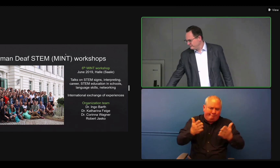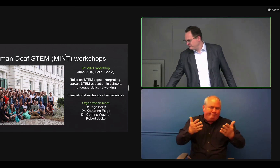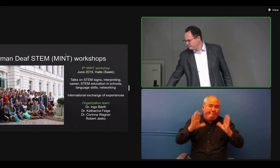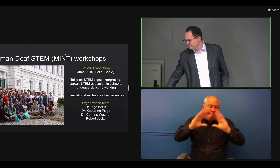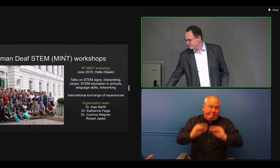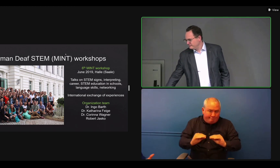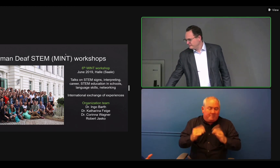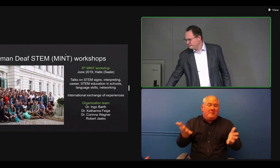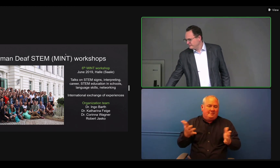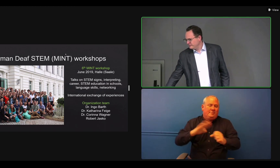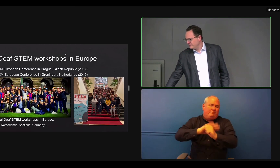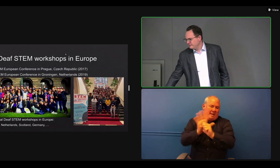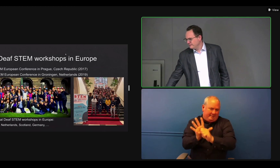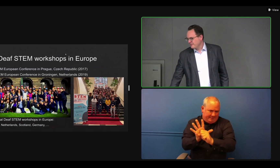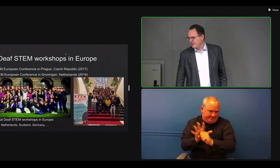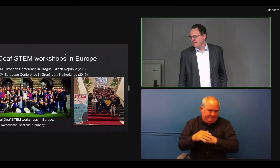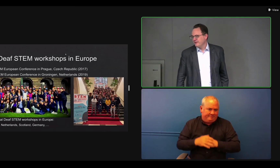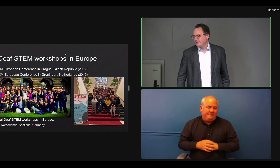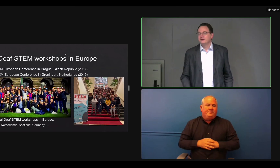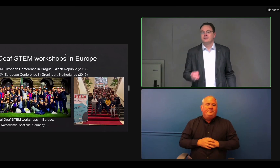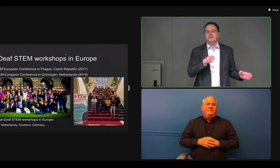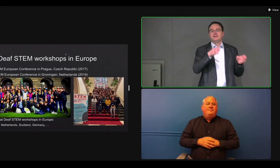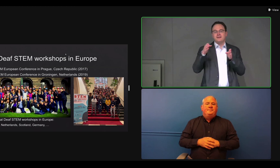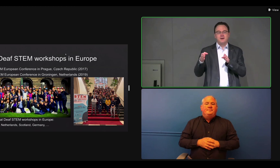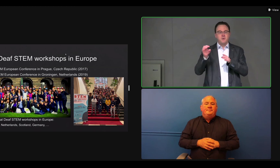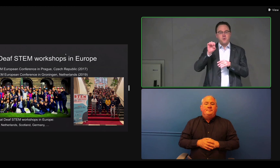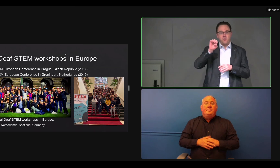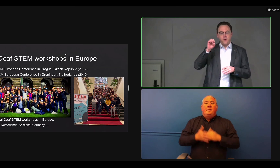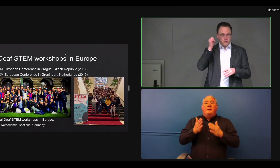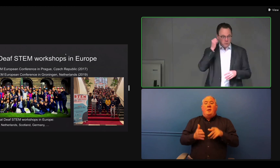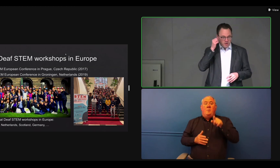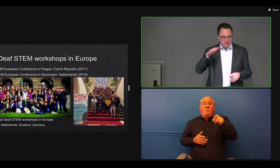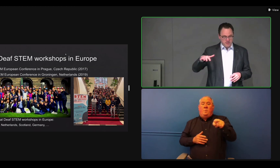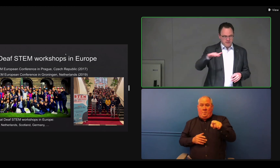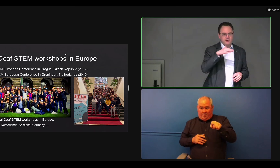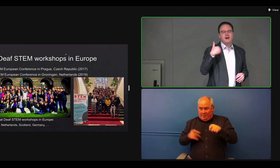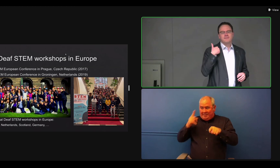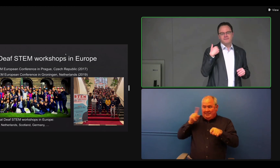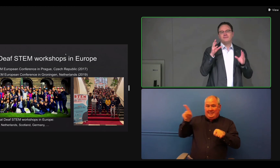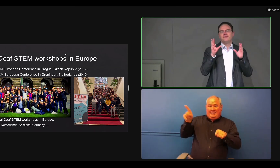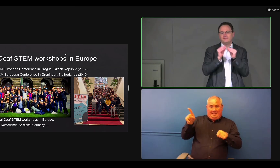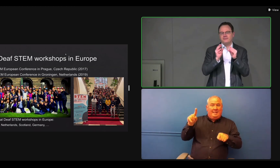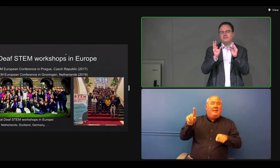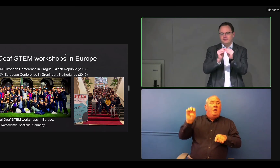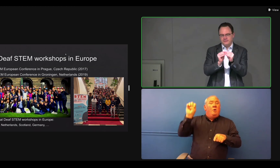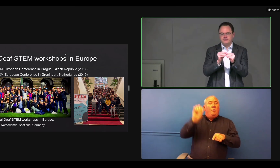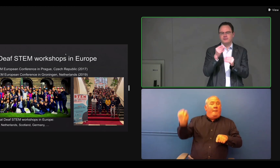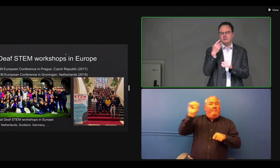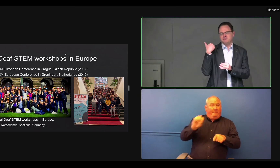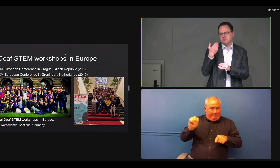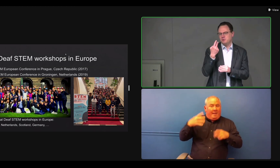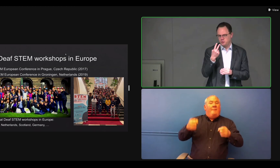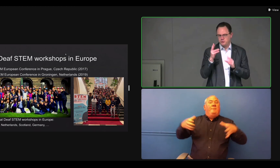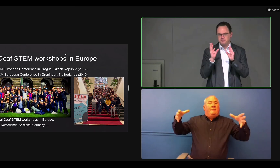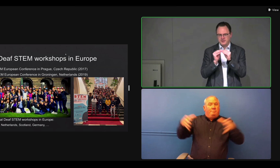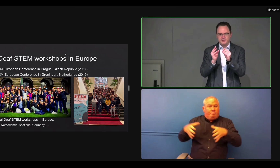And it has grown to be somewhat international in scope. Of course, because of the COVID pandemic, we haven't had more in-person workshops.